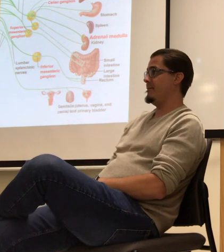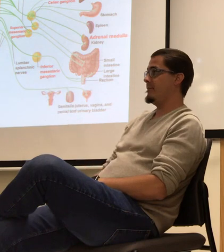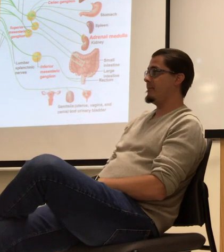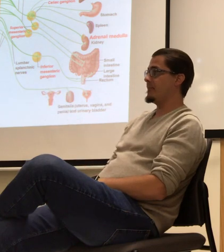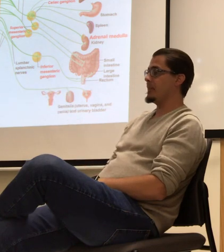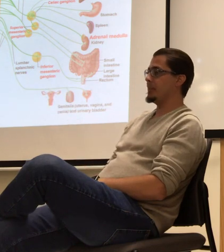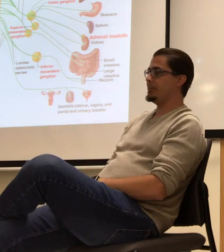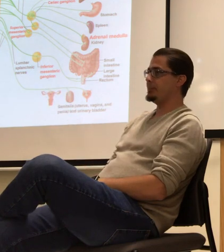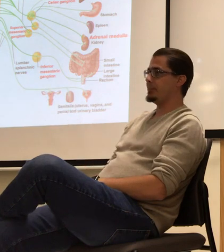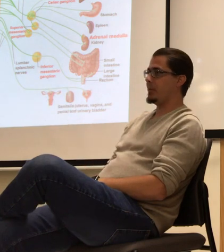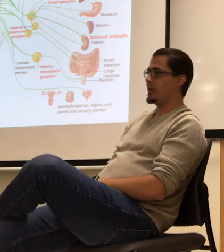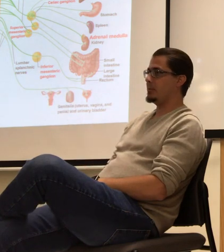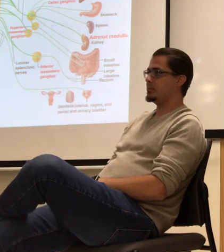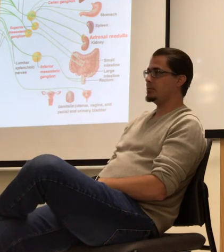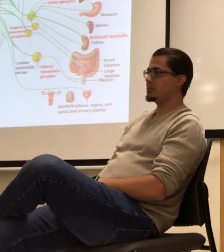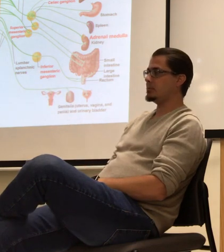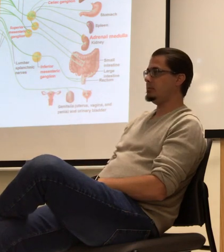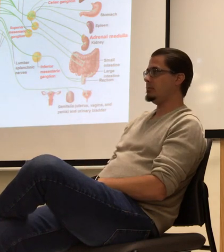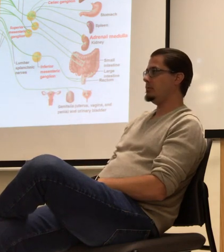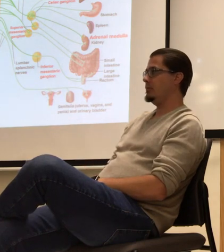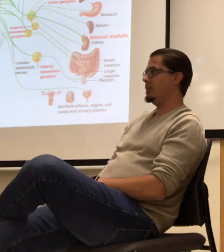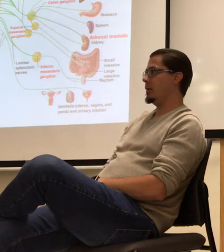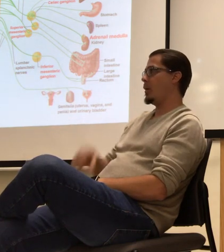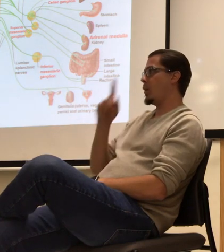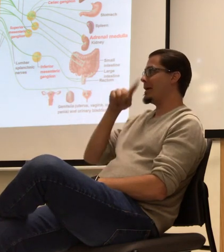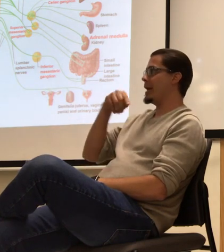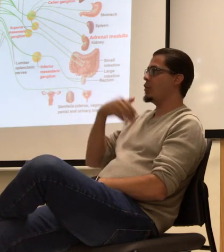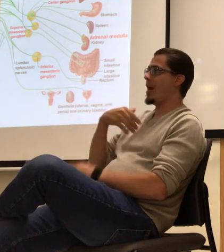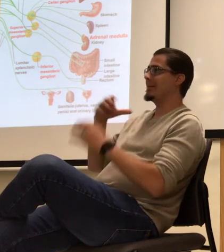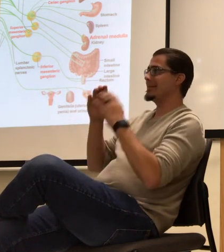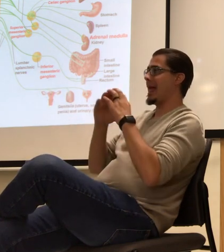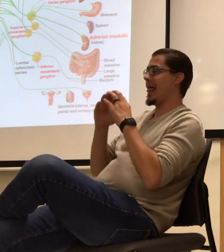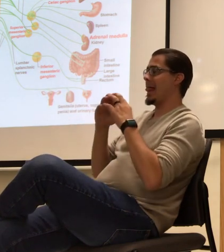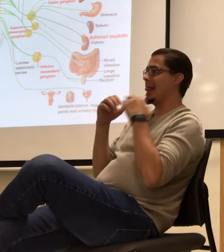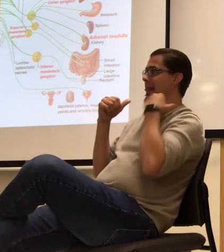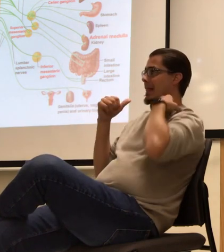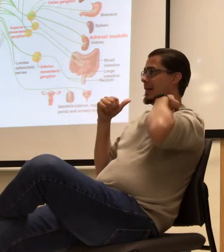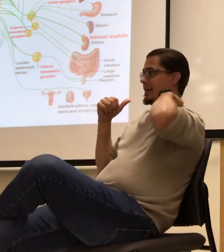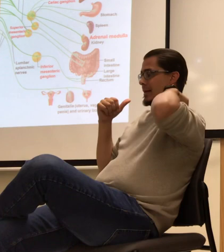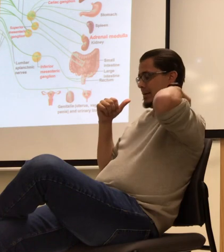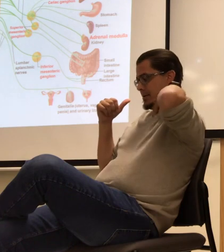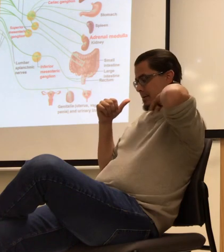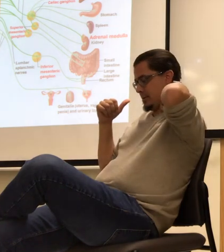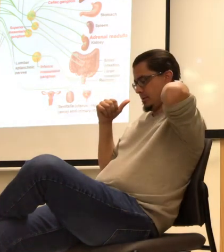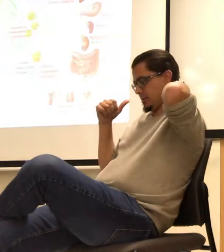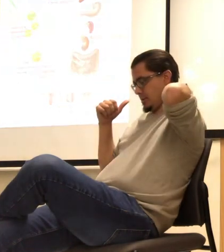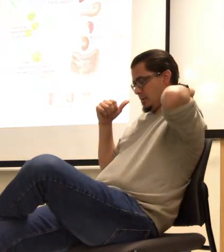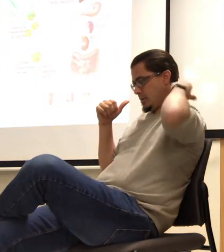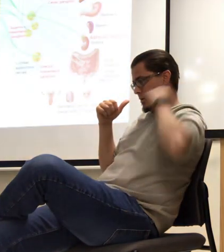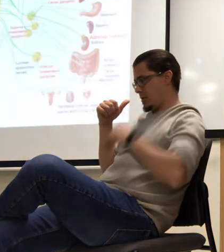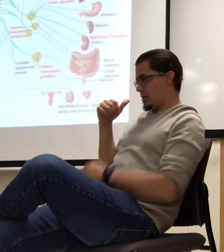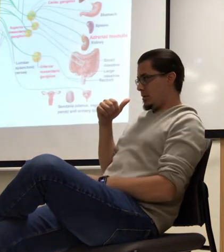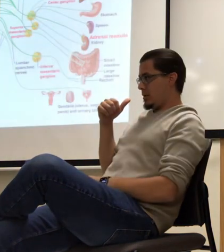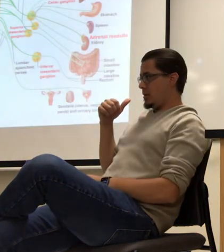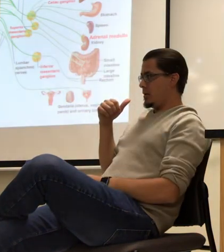cell. Okay, pretend you have a cell, and it enters